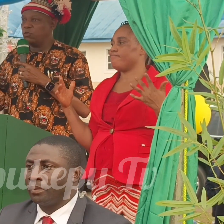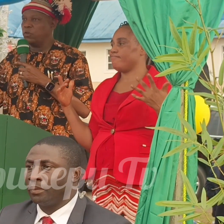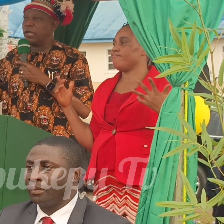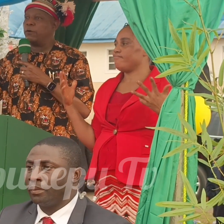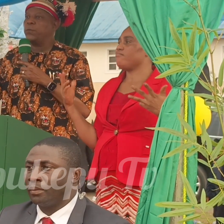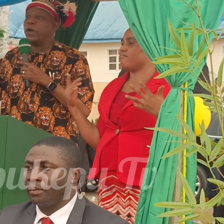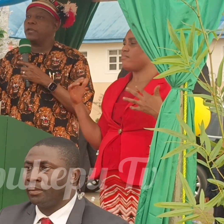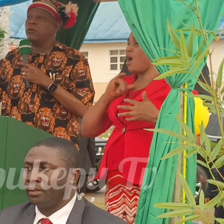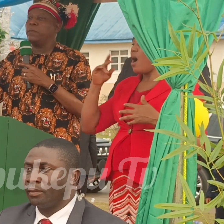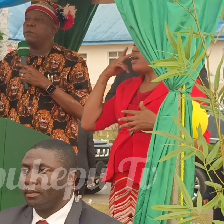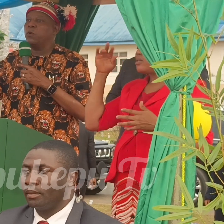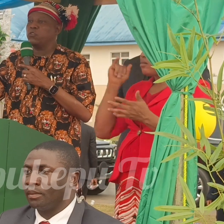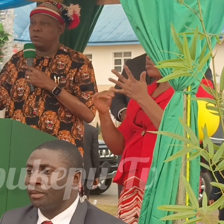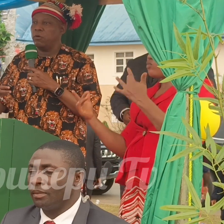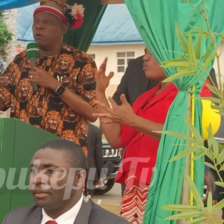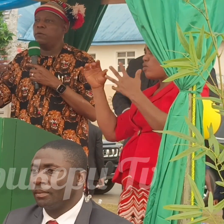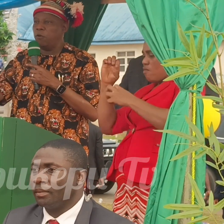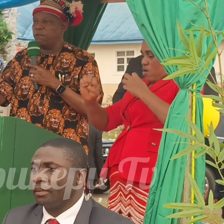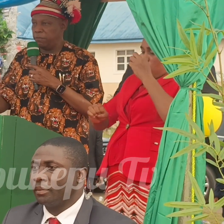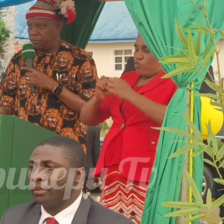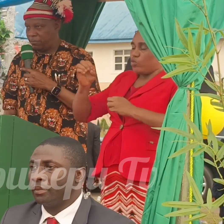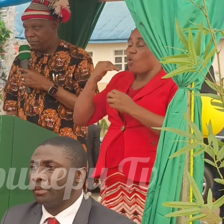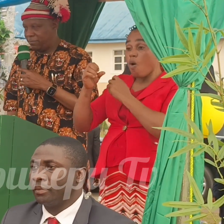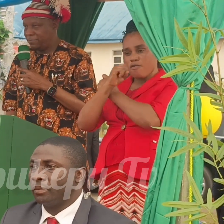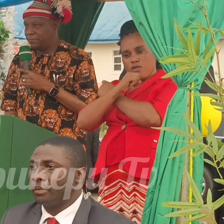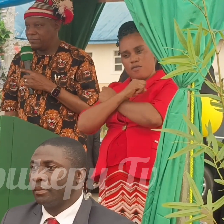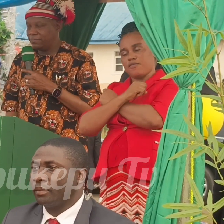I saw the outpouring of emotion, of love,